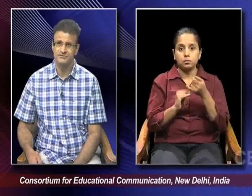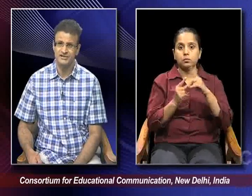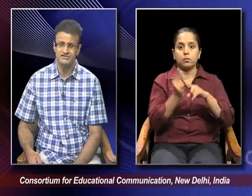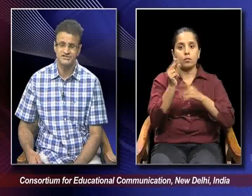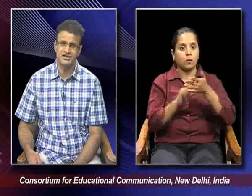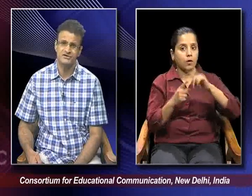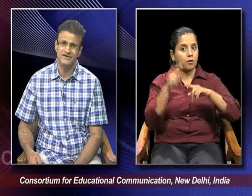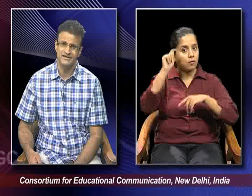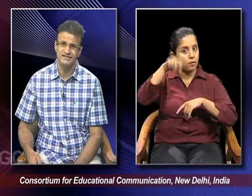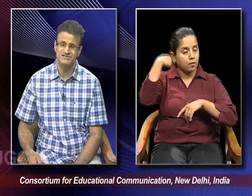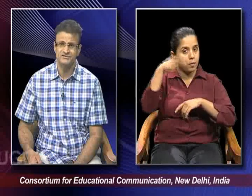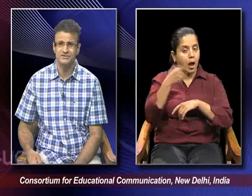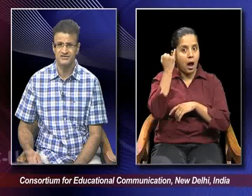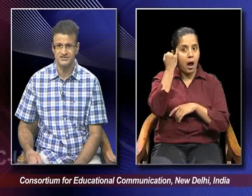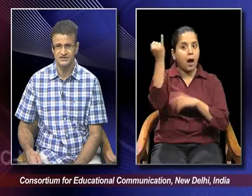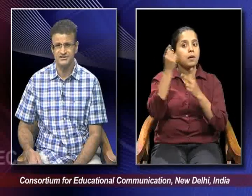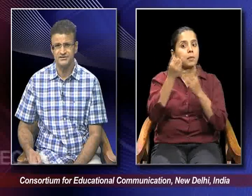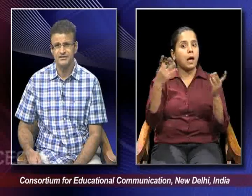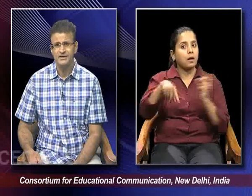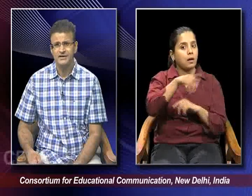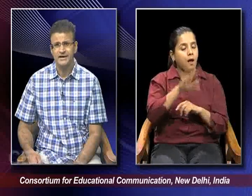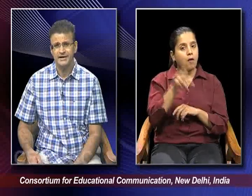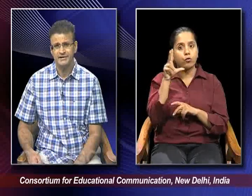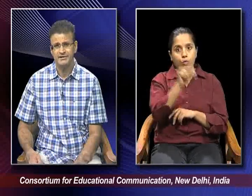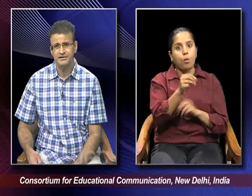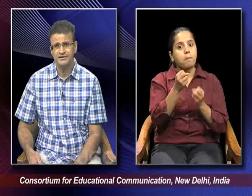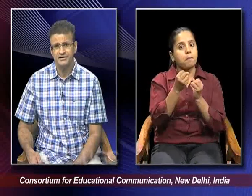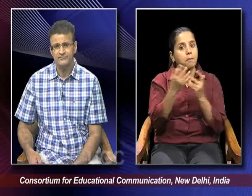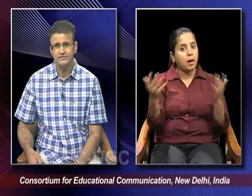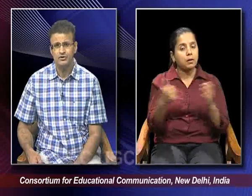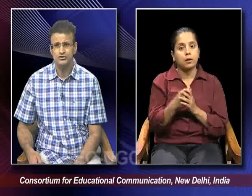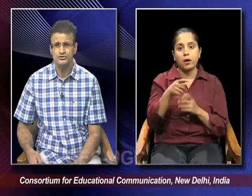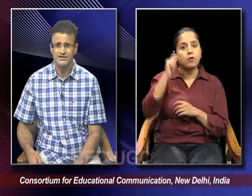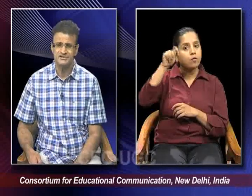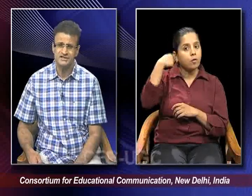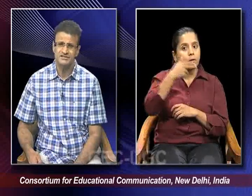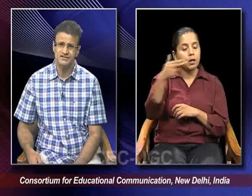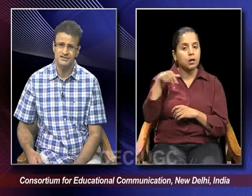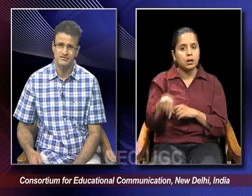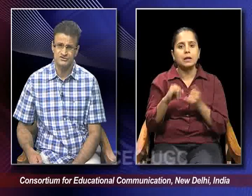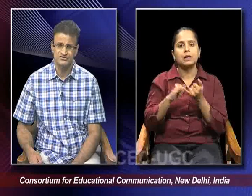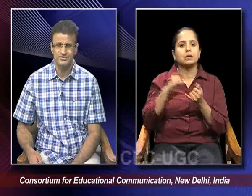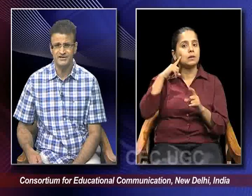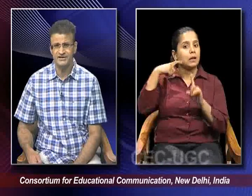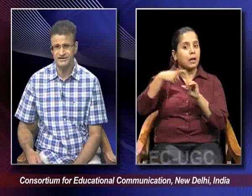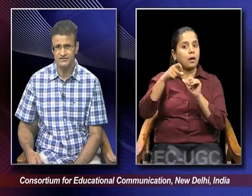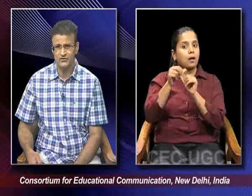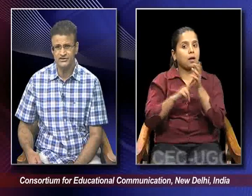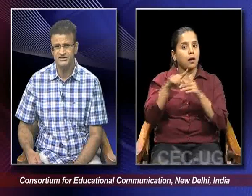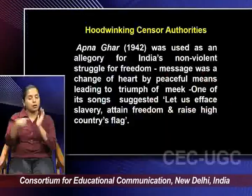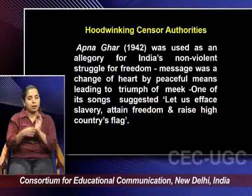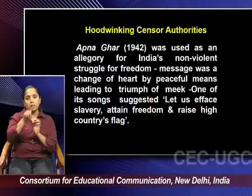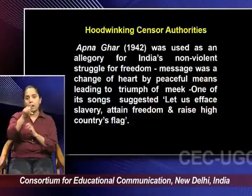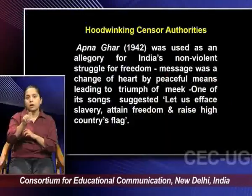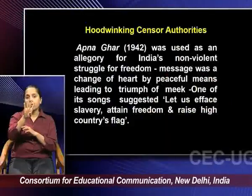were making such kind of ideas, they were being rejected. And a film called Sikandar, which was made in